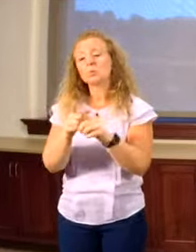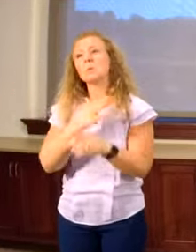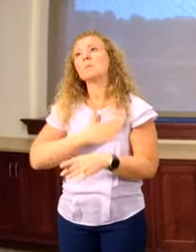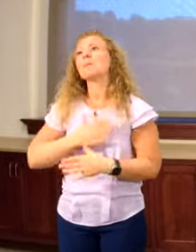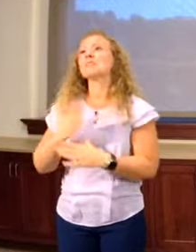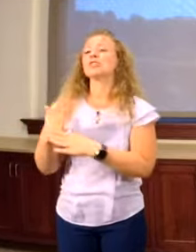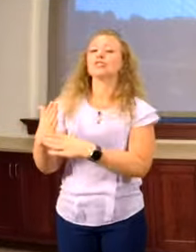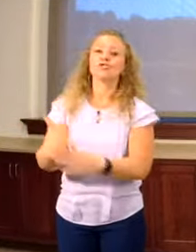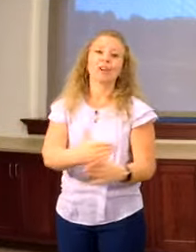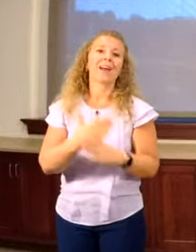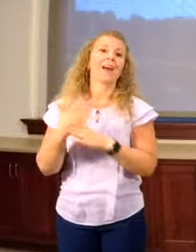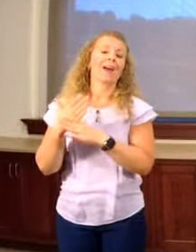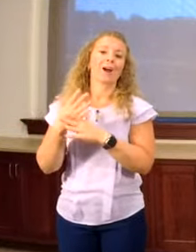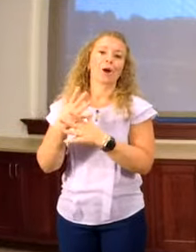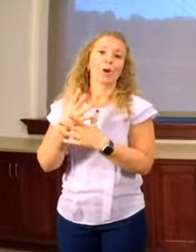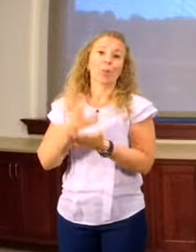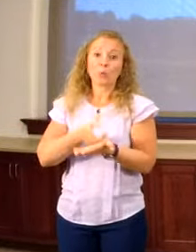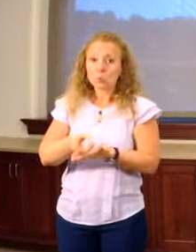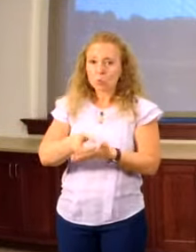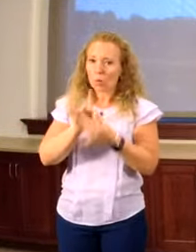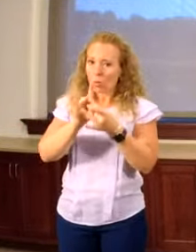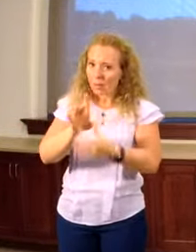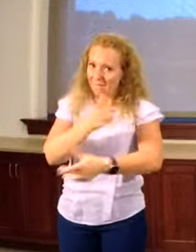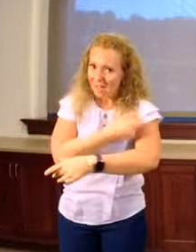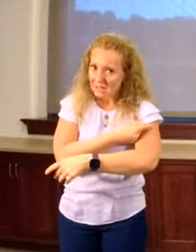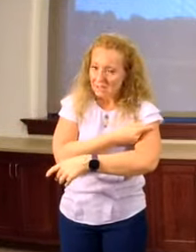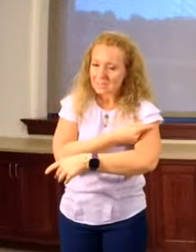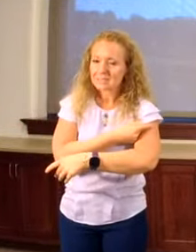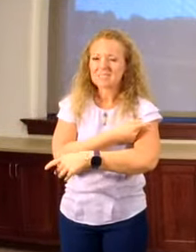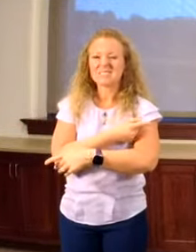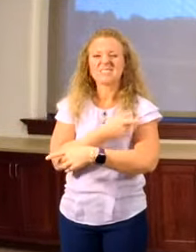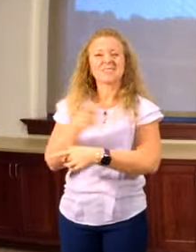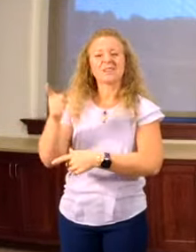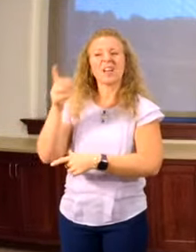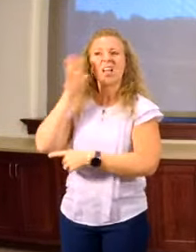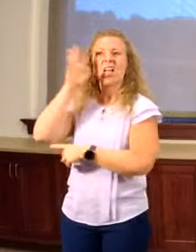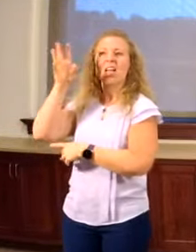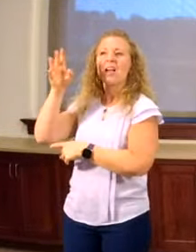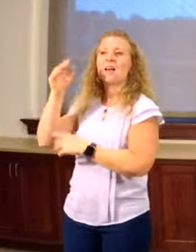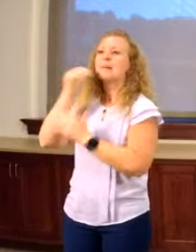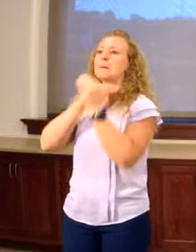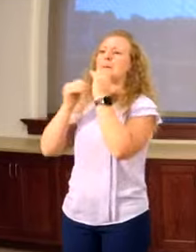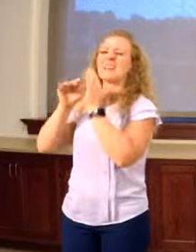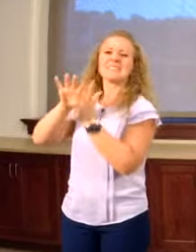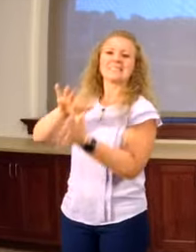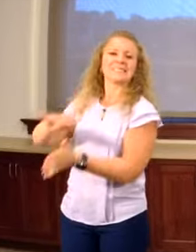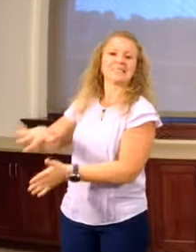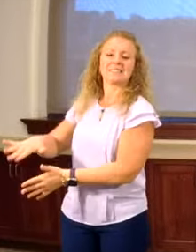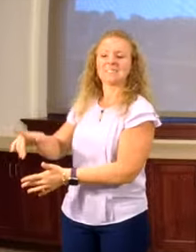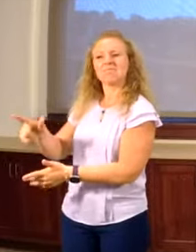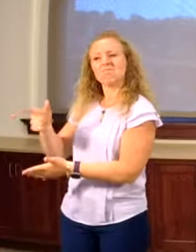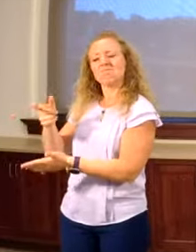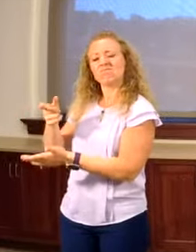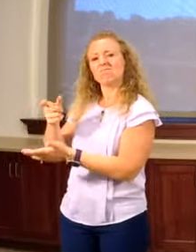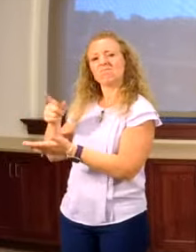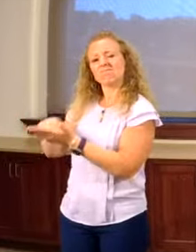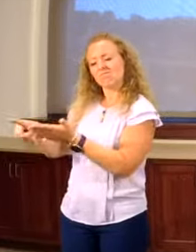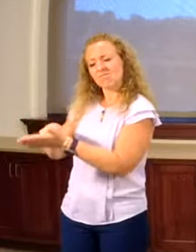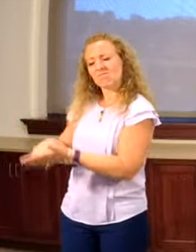share the truth about vaccines and try to really dispel the misinformation that is out there about